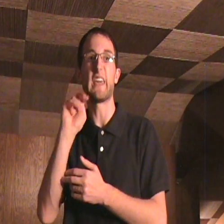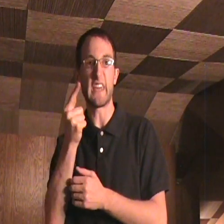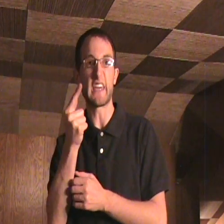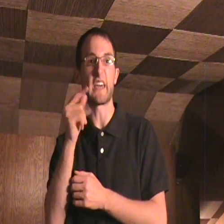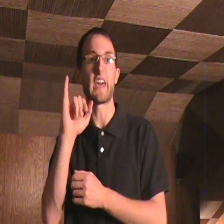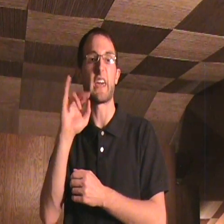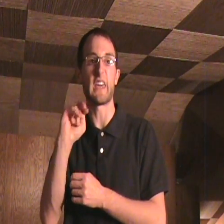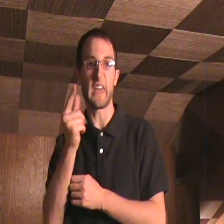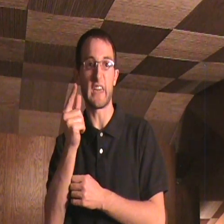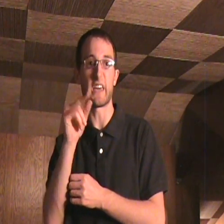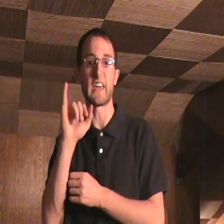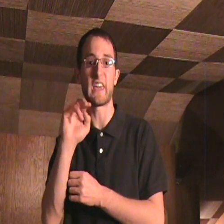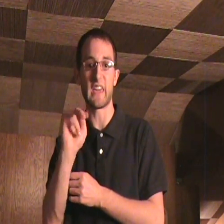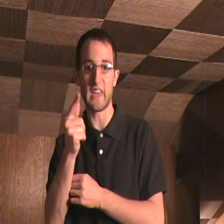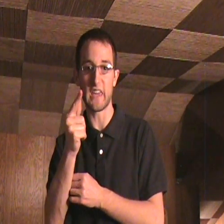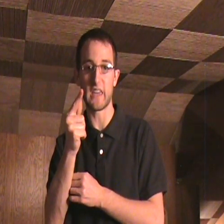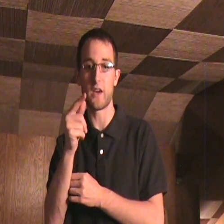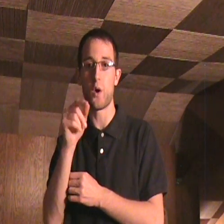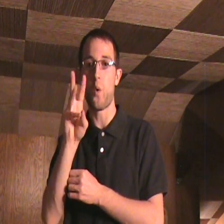Come on up, Yvonne, and put that